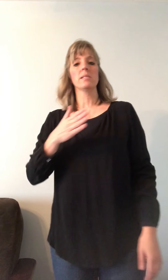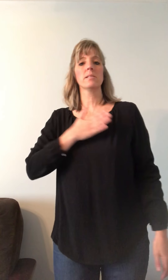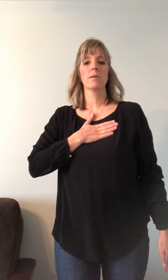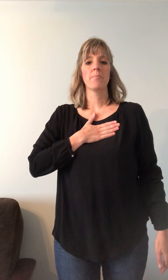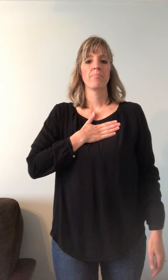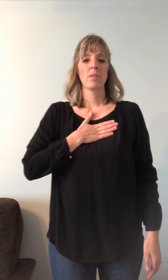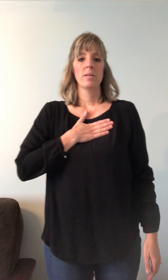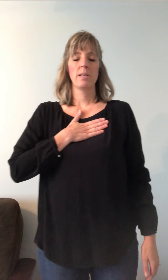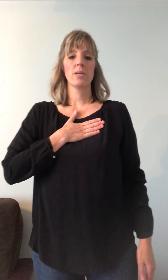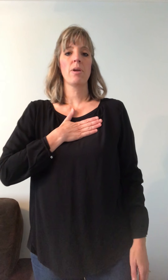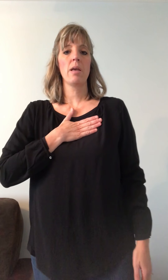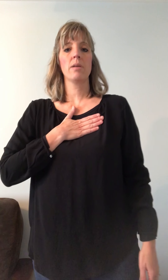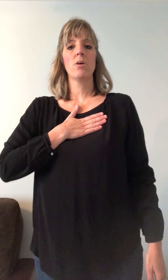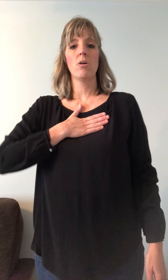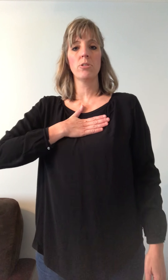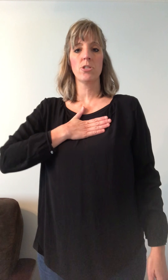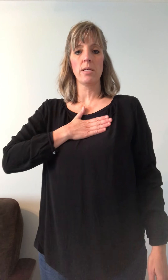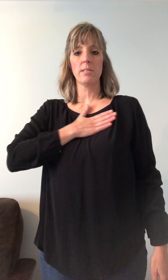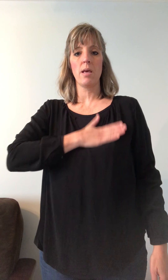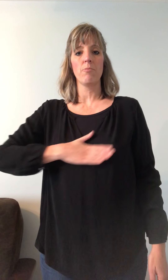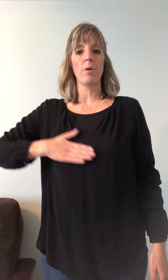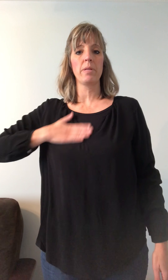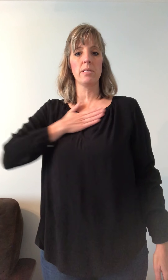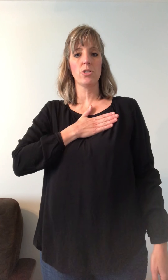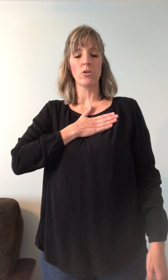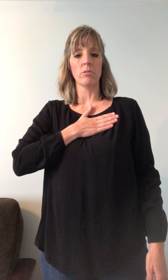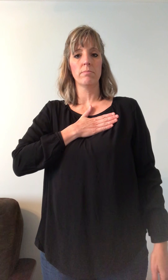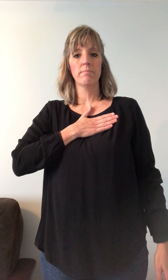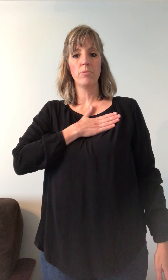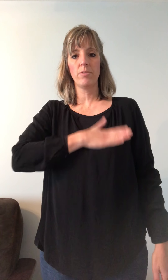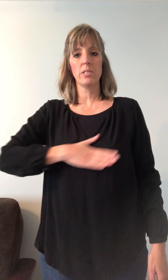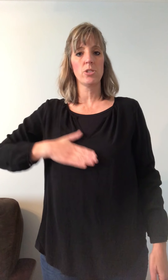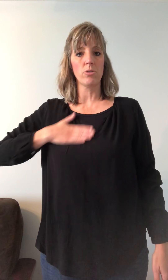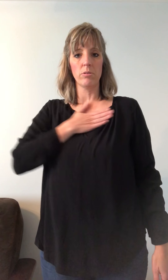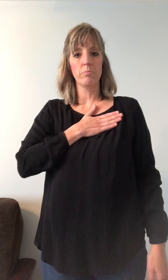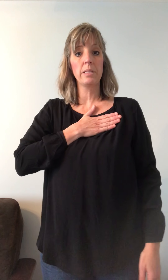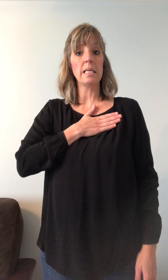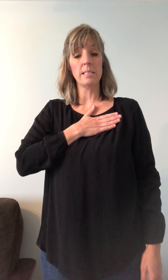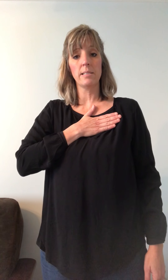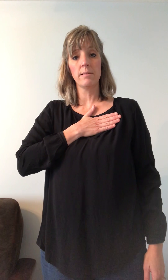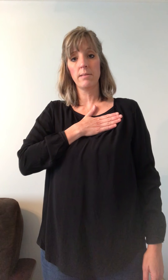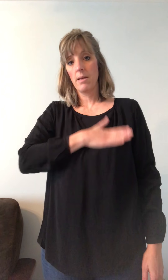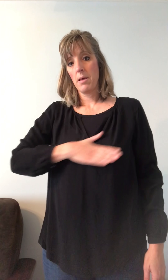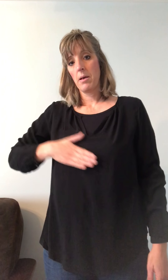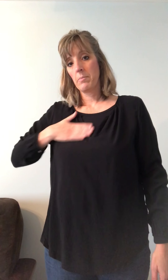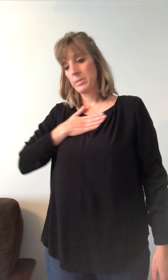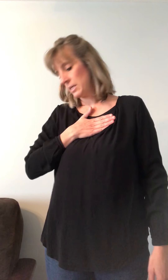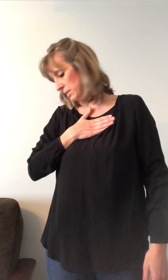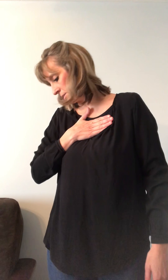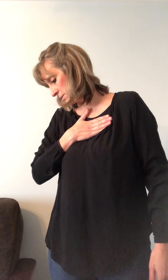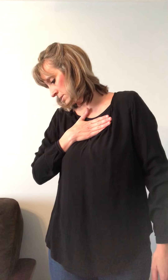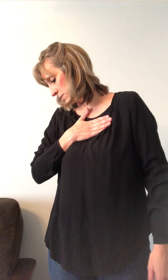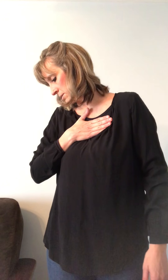Please take your hand on your chest and rub it in a circle. Move it in a circle, please, please,